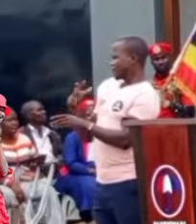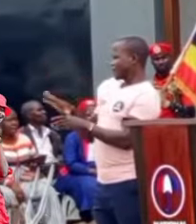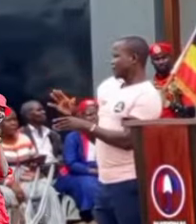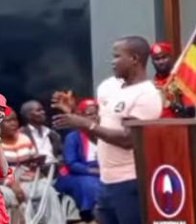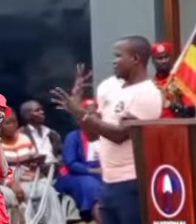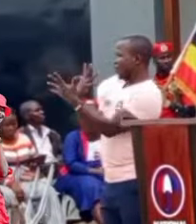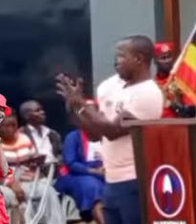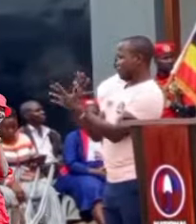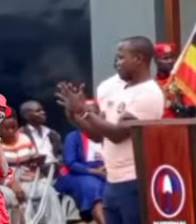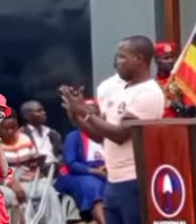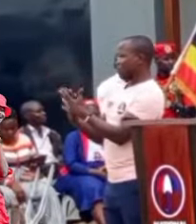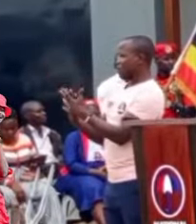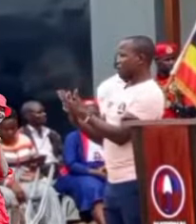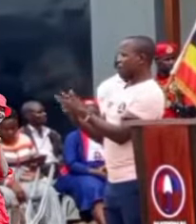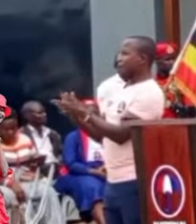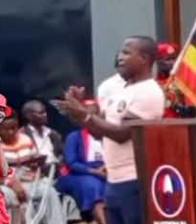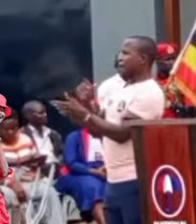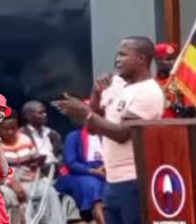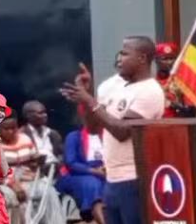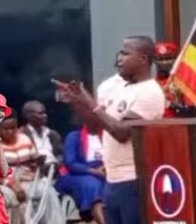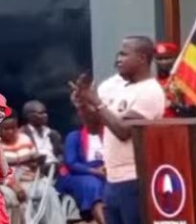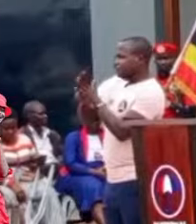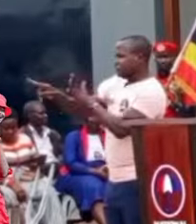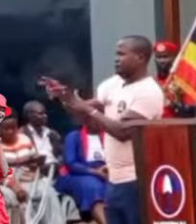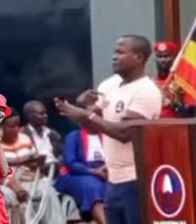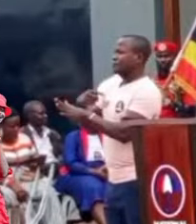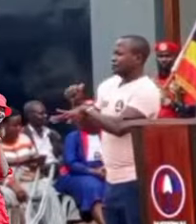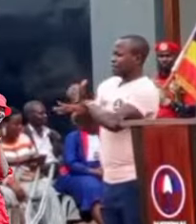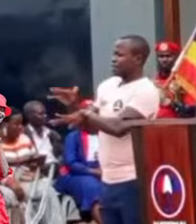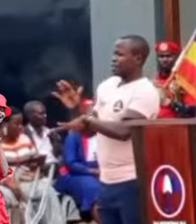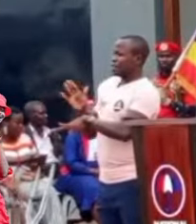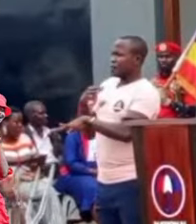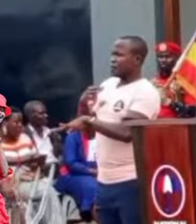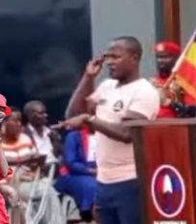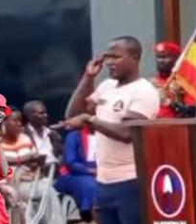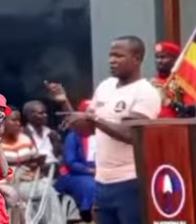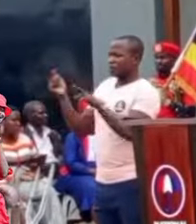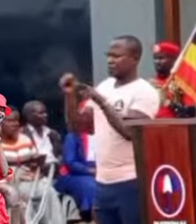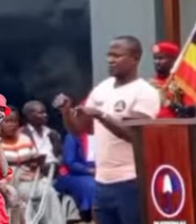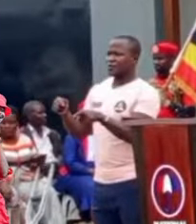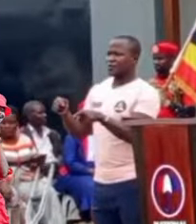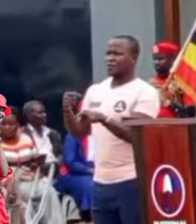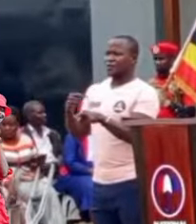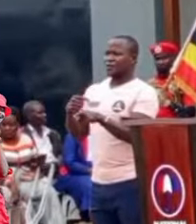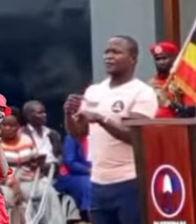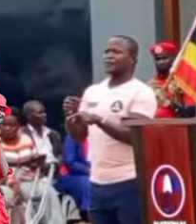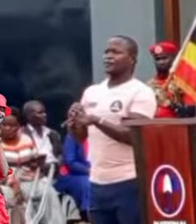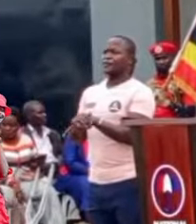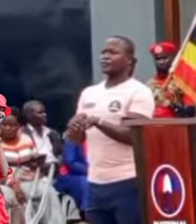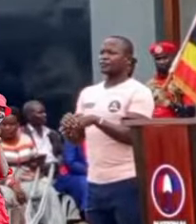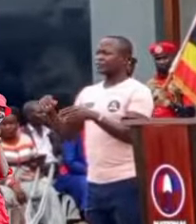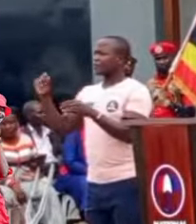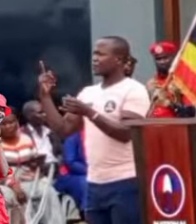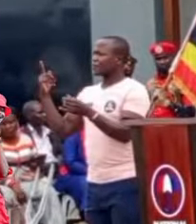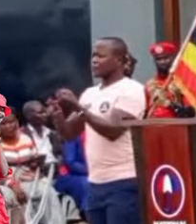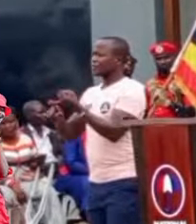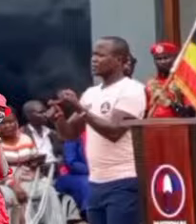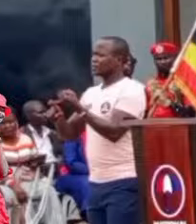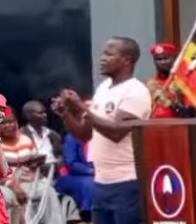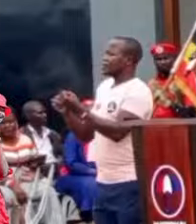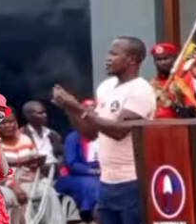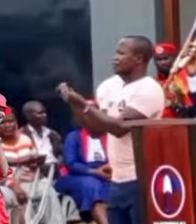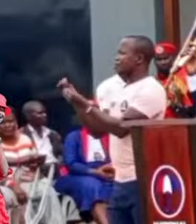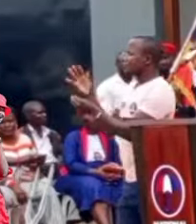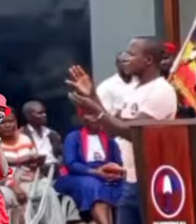ekitalya ne bantuma nduze obubaka buno era bwe muba mulaba baganda bange obubaka bwammwe mbutuusiza ekisookera